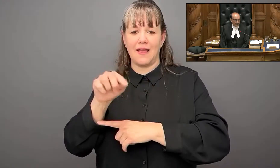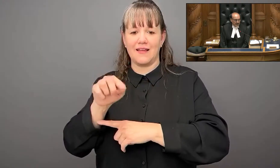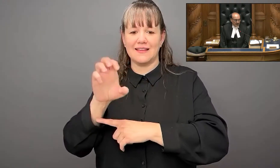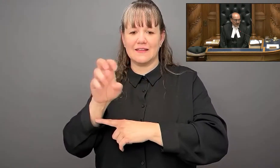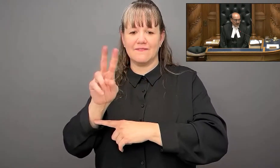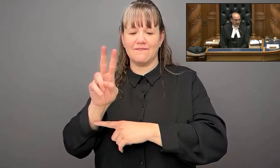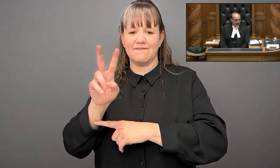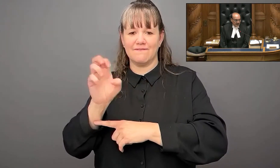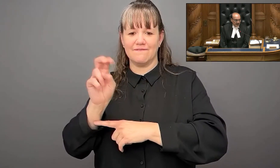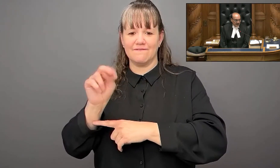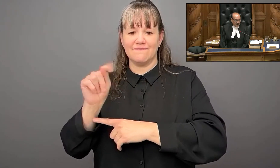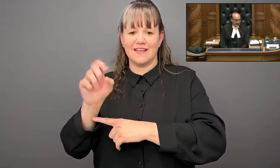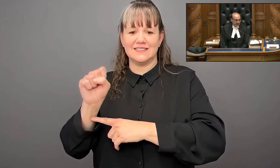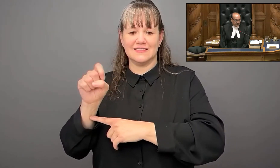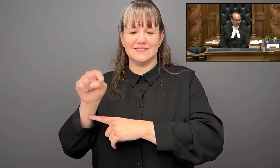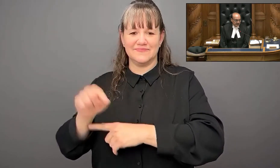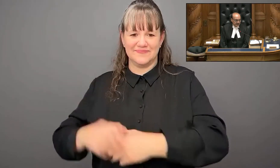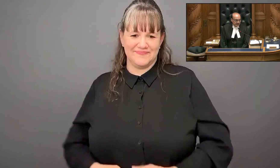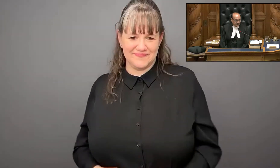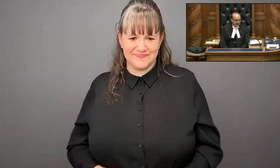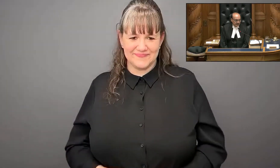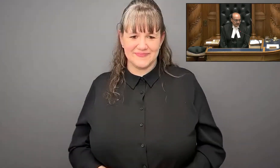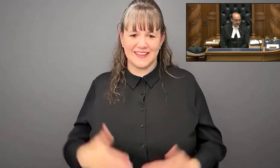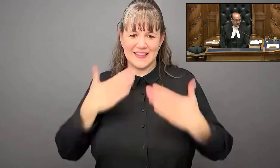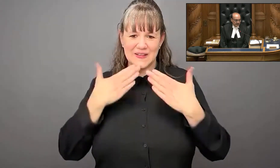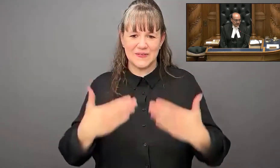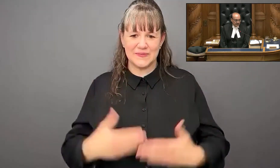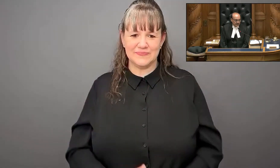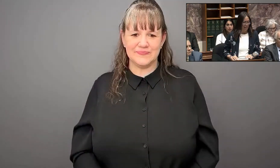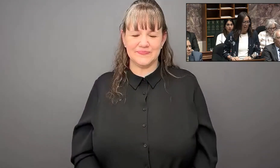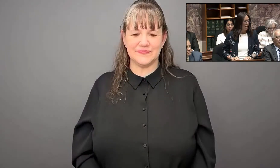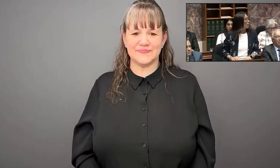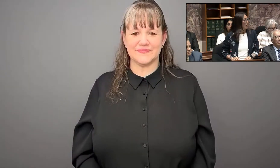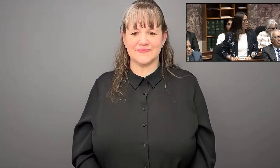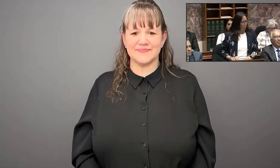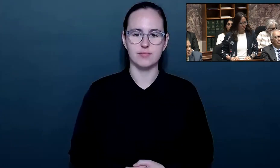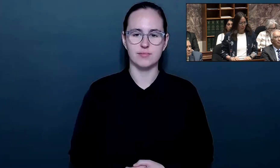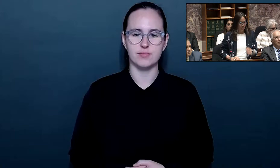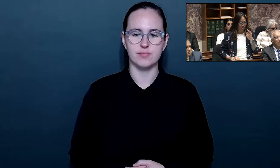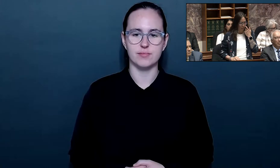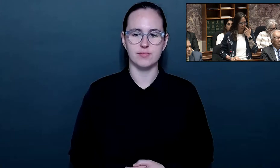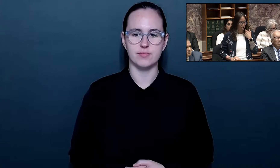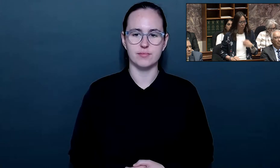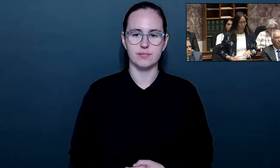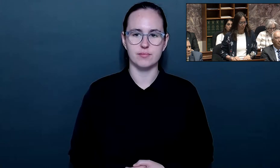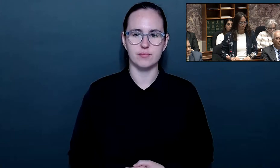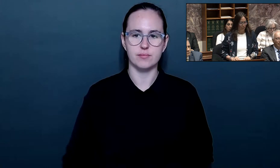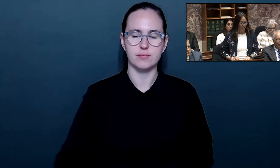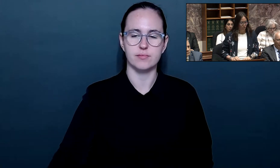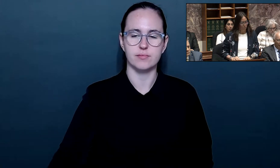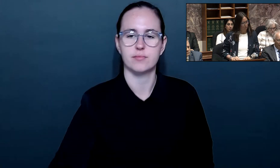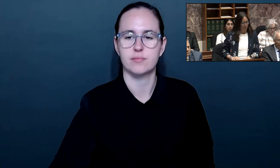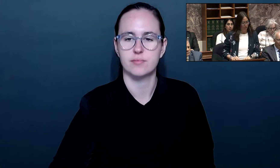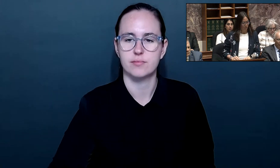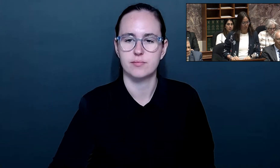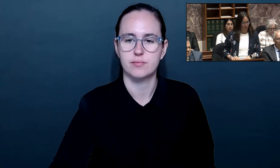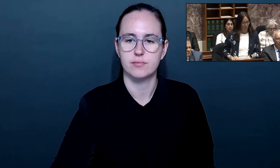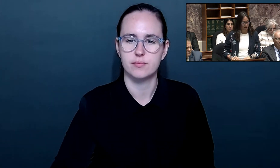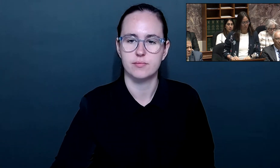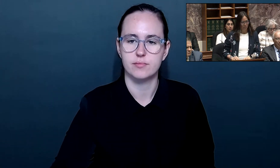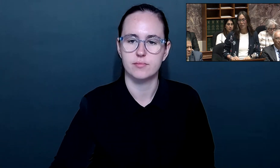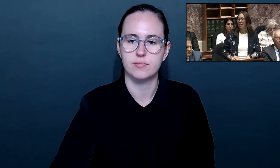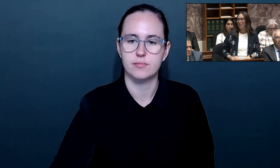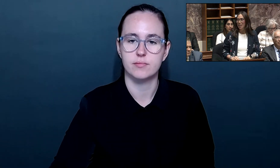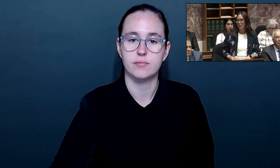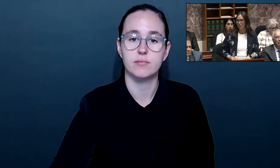Member for Chilliwack, Cultus Lake. Thank you, Mr. Speaker. April is National Organ and Tissue Donation Awareness